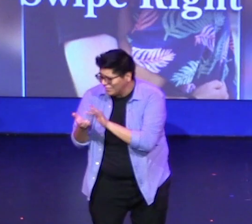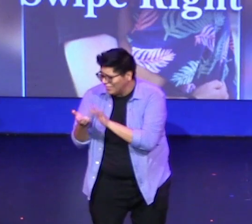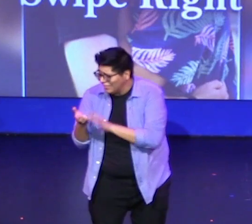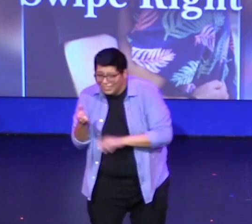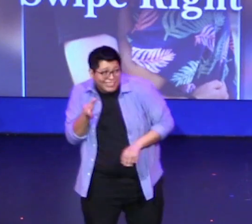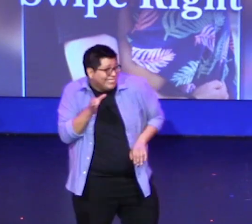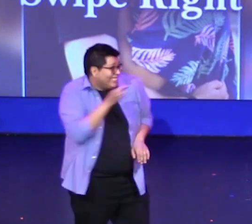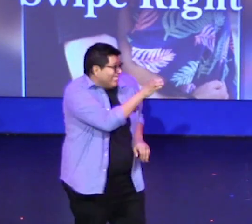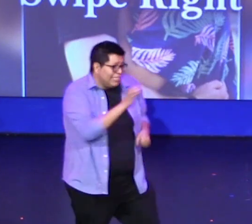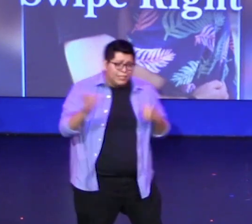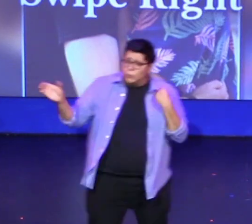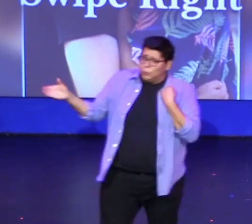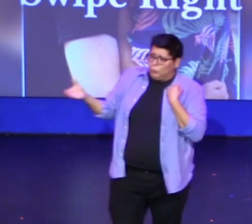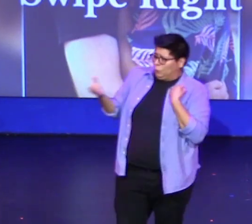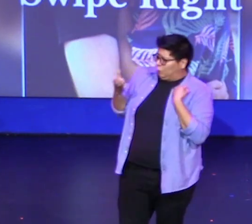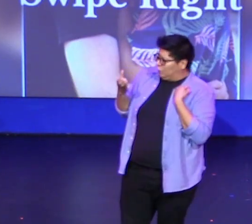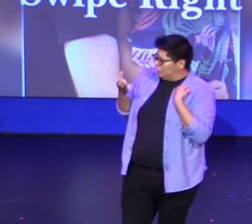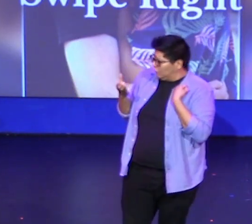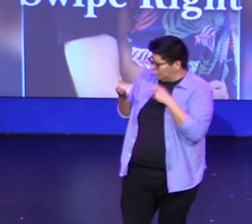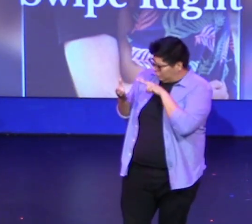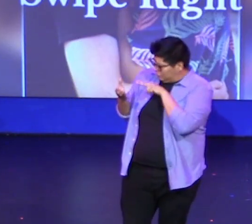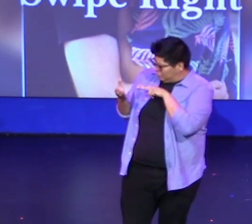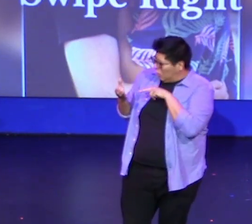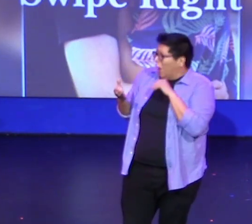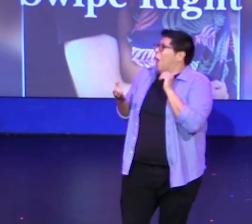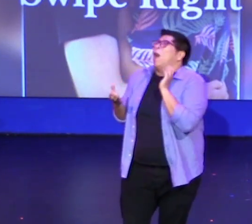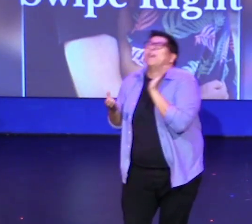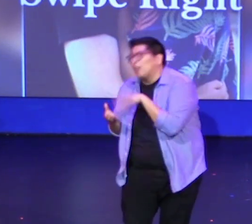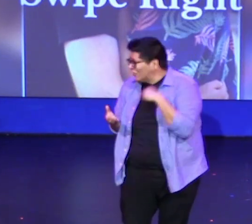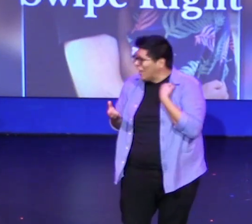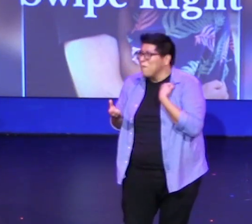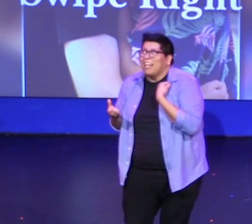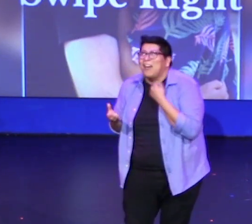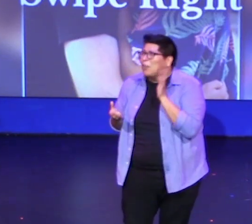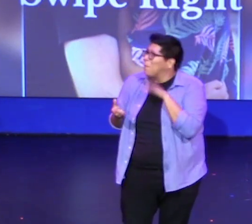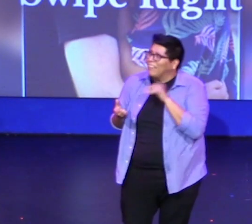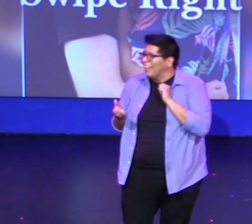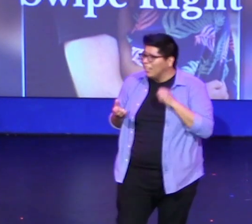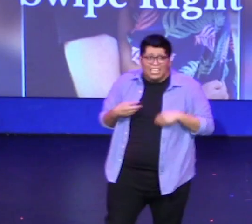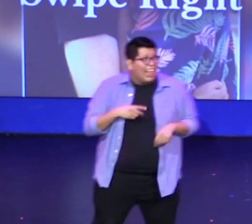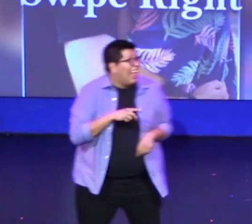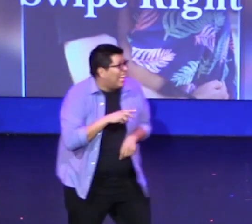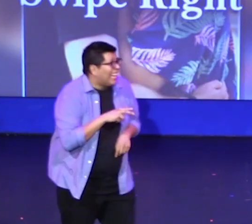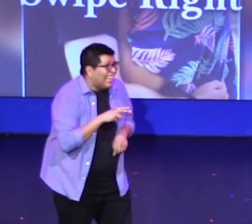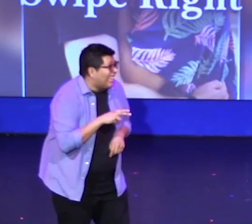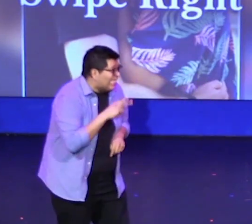phone, and I begin to text. And of course, she looks at it, and it's a compliment. She's like, "Oh, thank you so